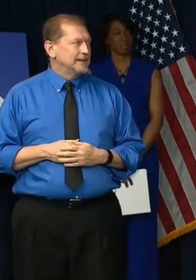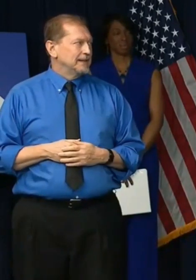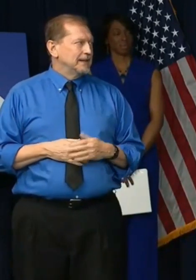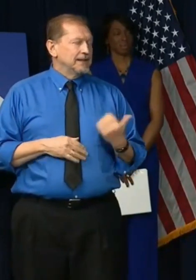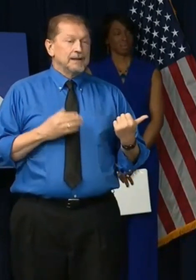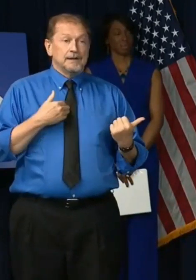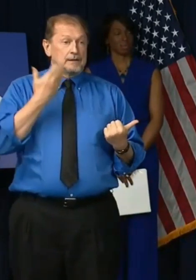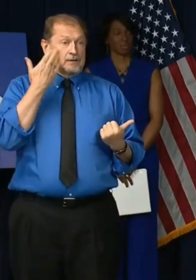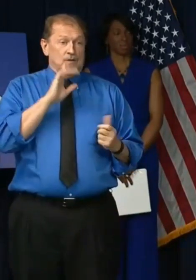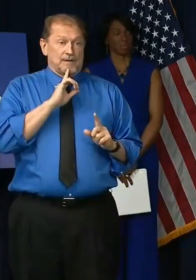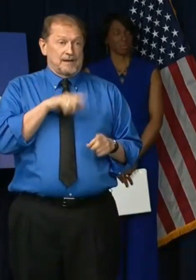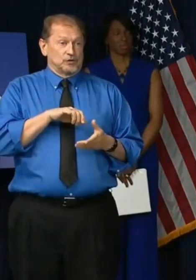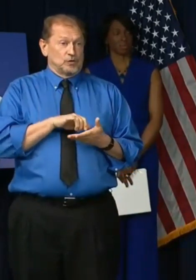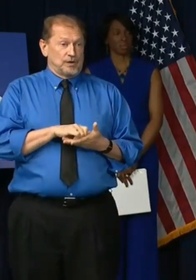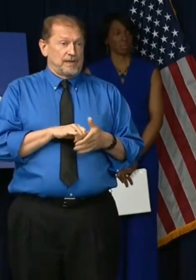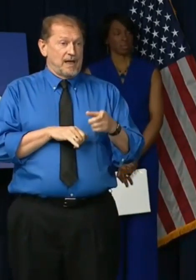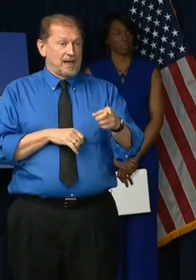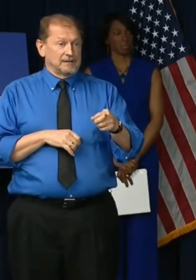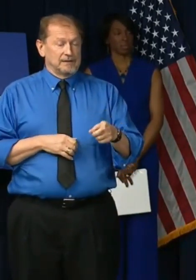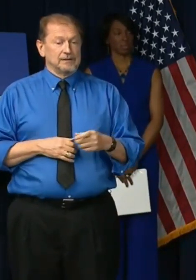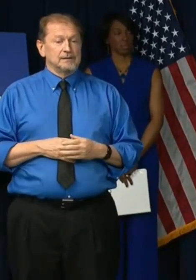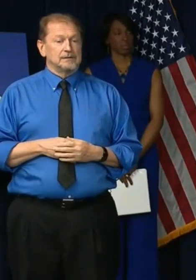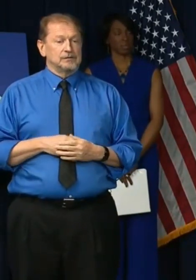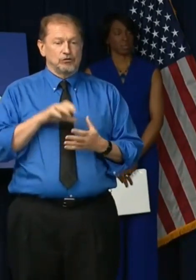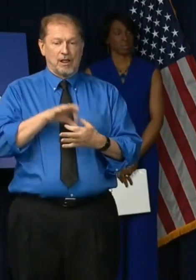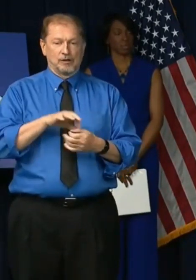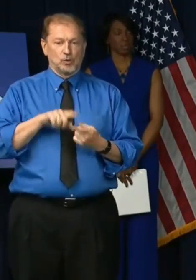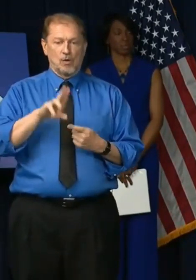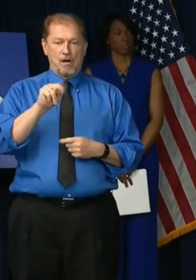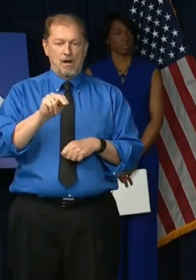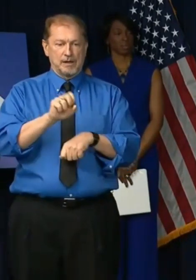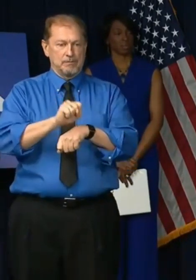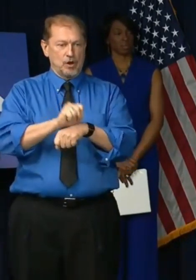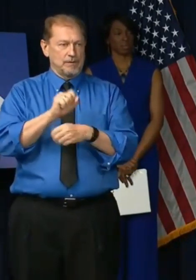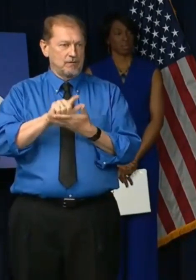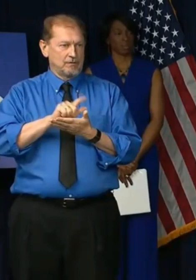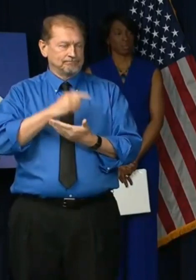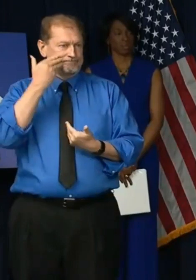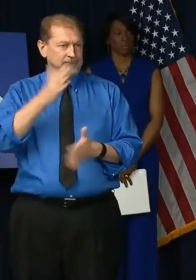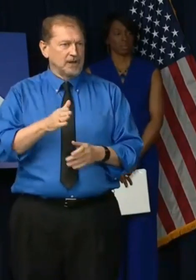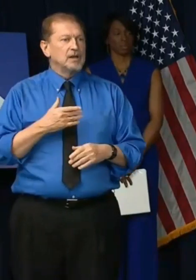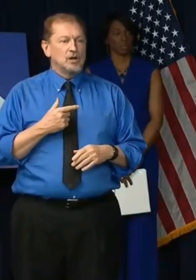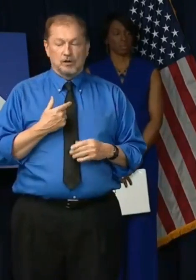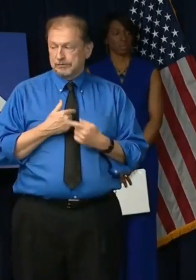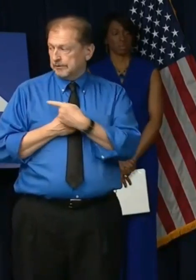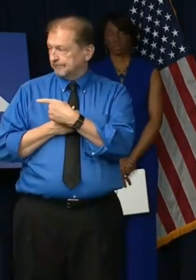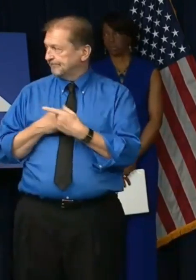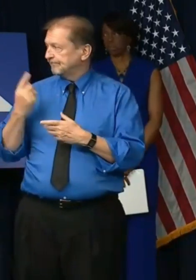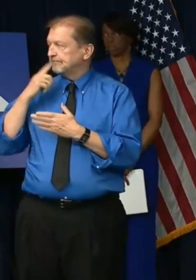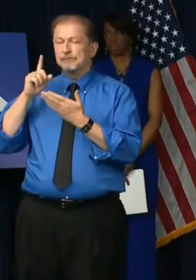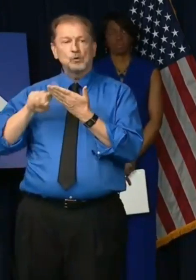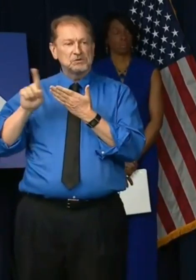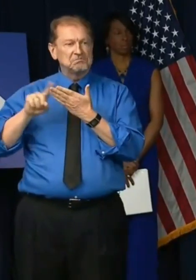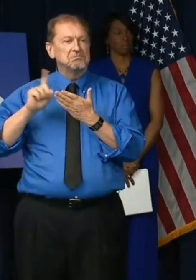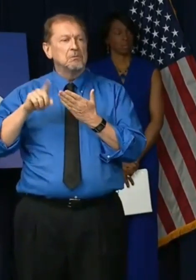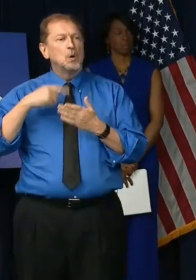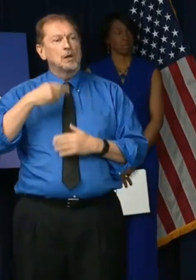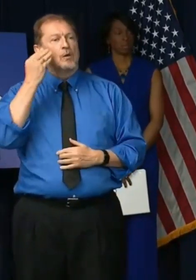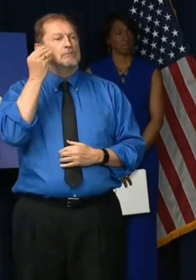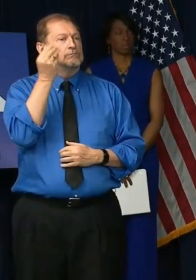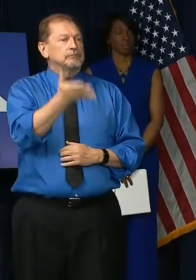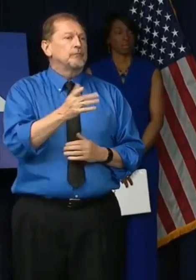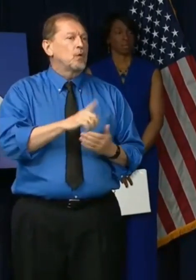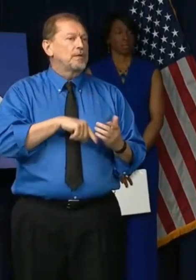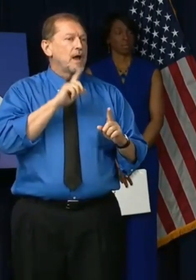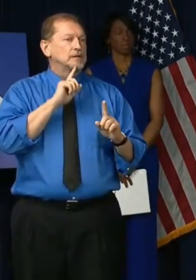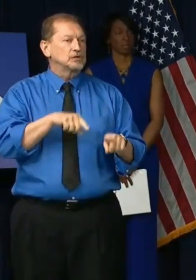don't know the answer to that question, so let me look into that. We'll get you the answer to that, Jordan.